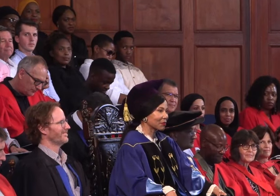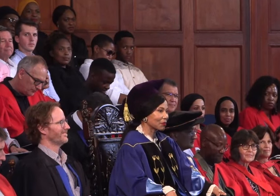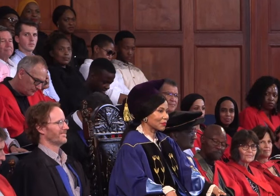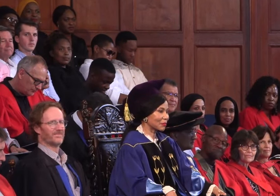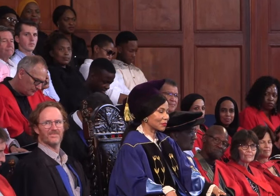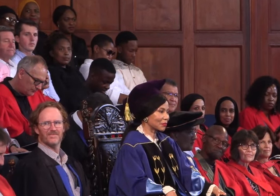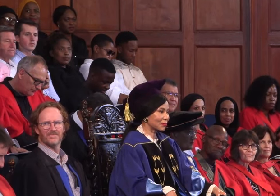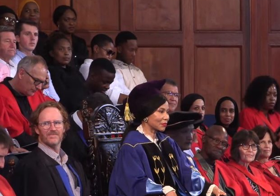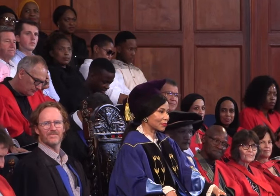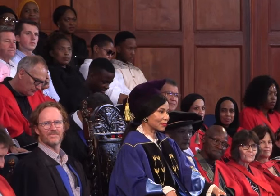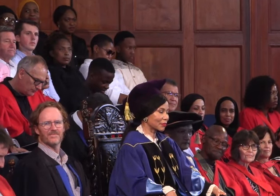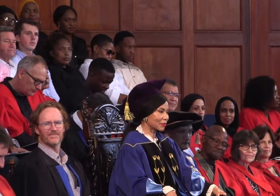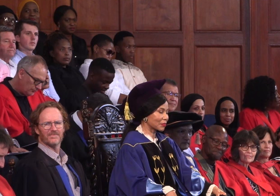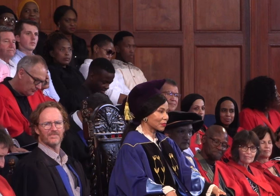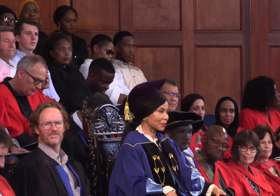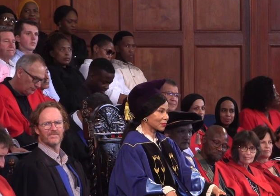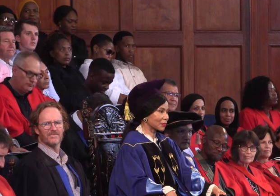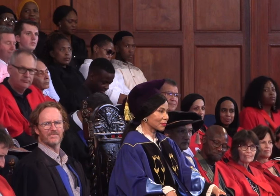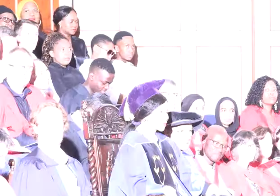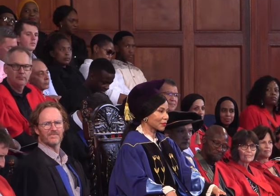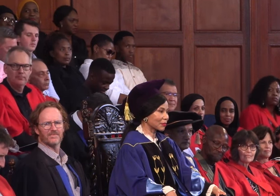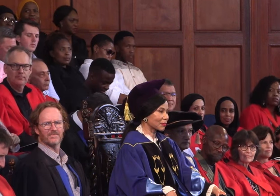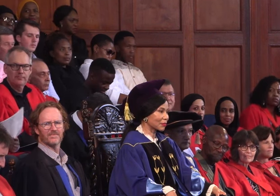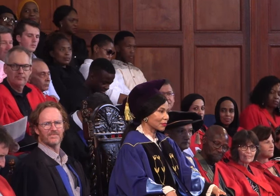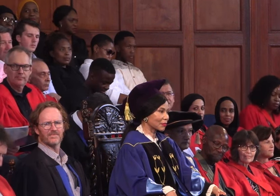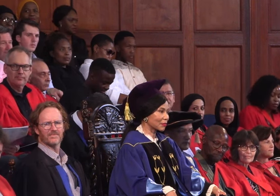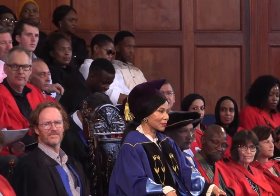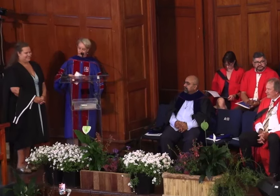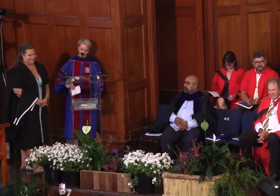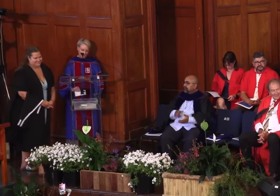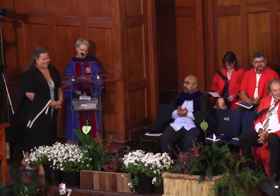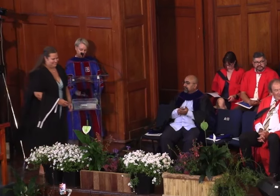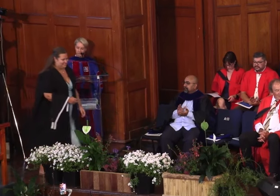For the degree of Master of Laws in Commercial Law with Distinction, Sophie Savely.